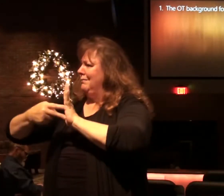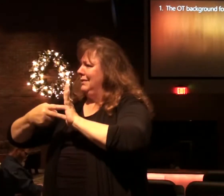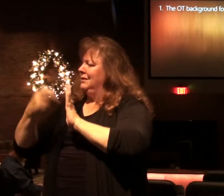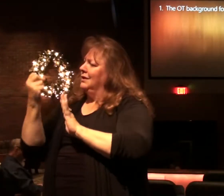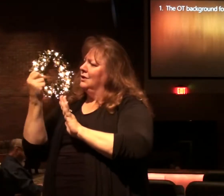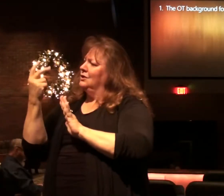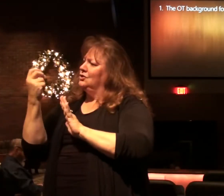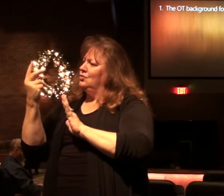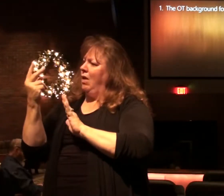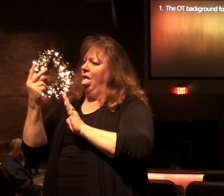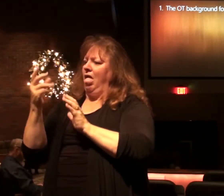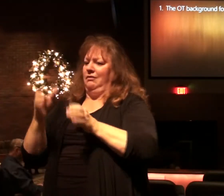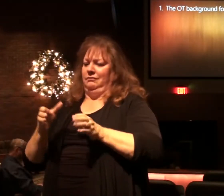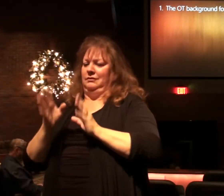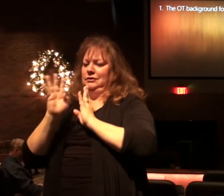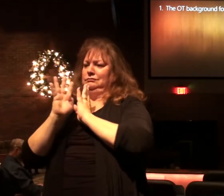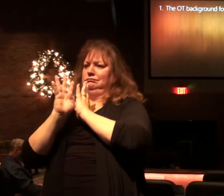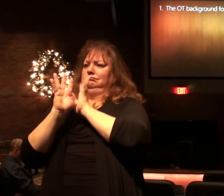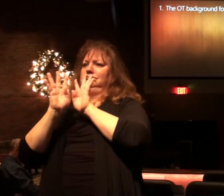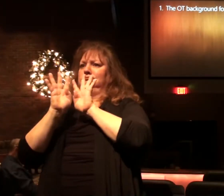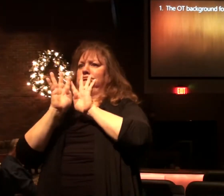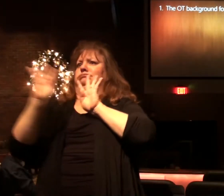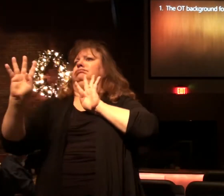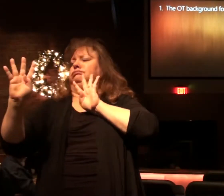these 12 sheaves of grain.